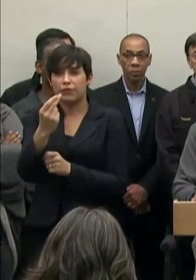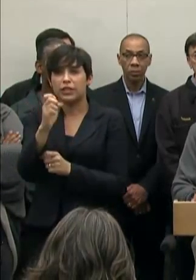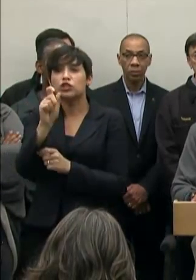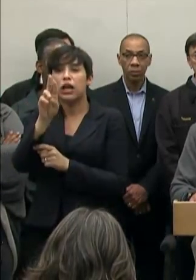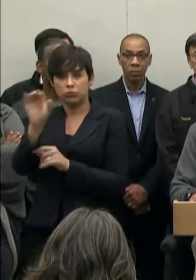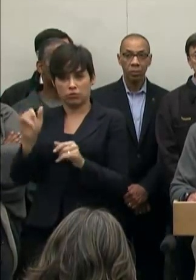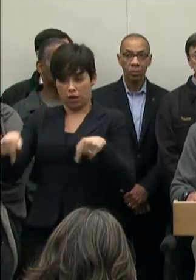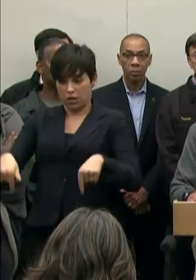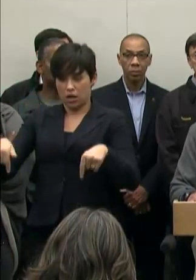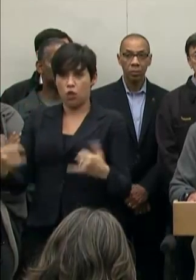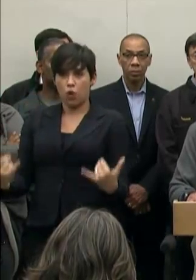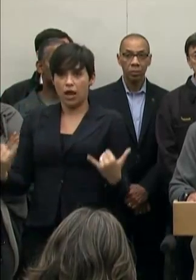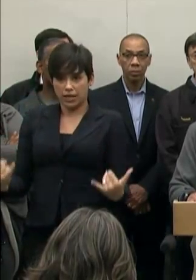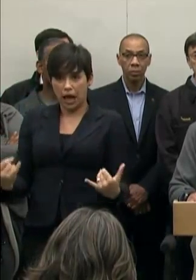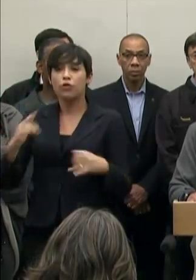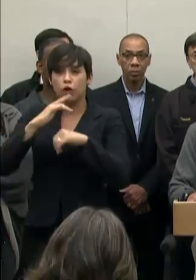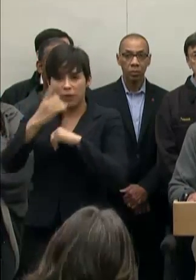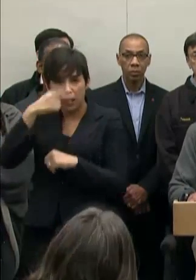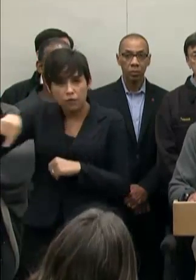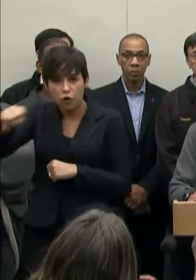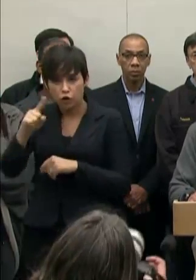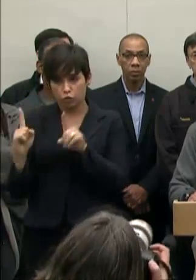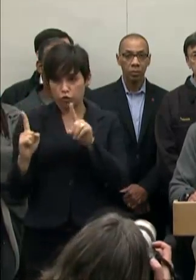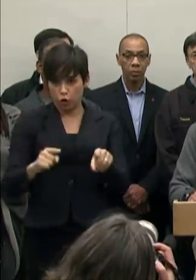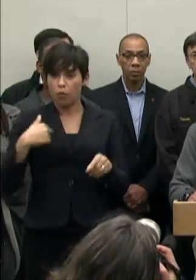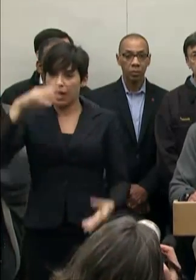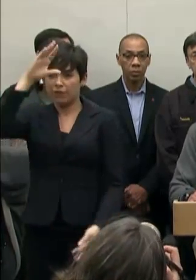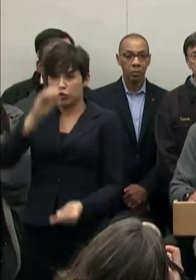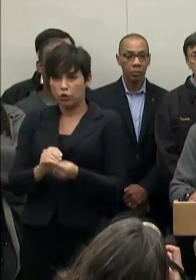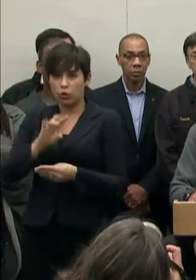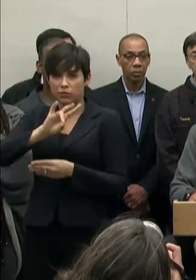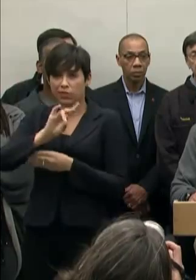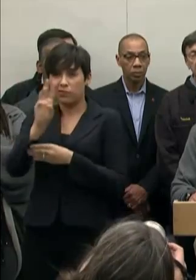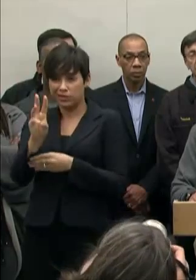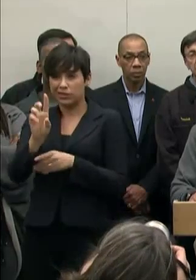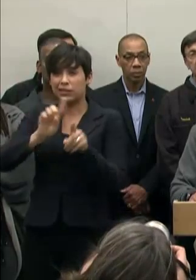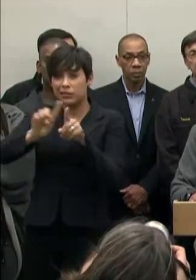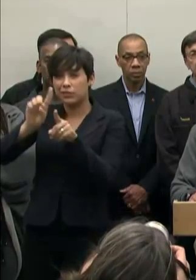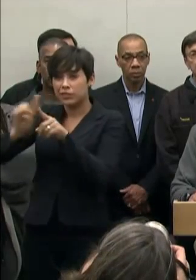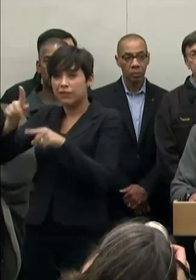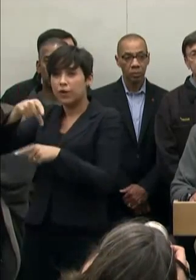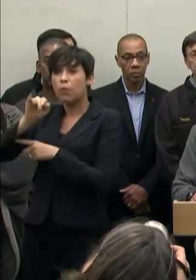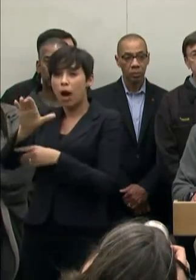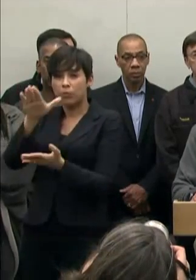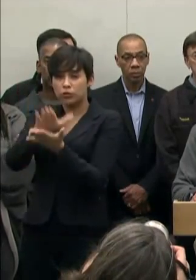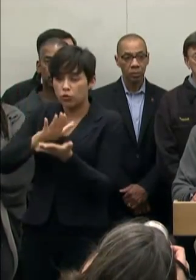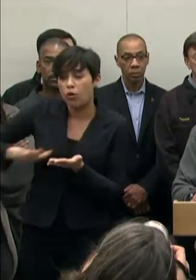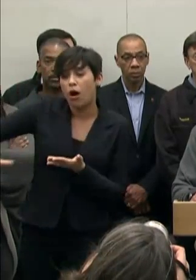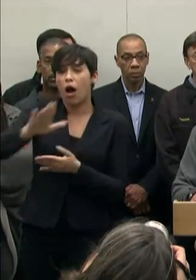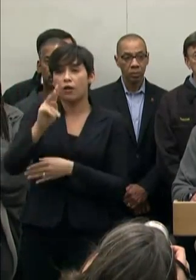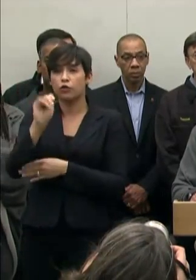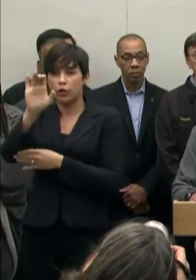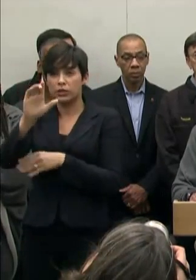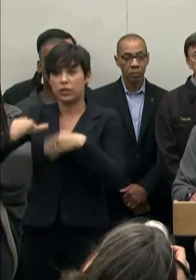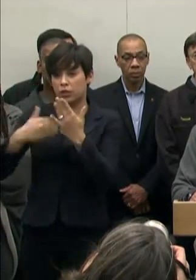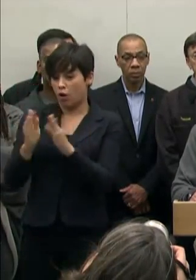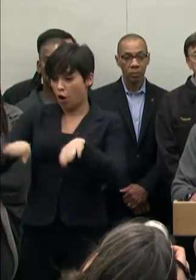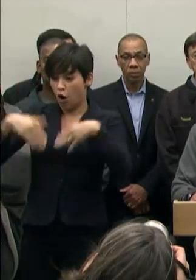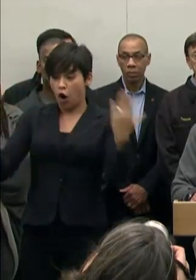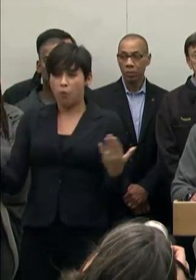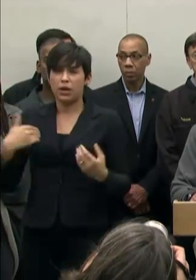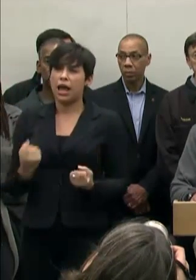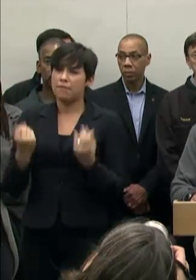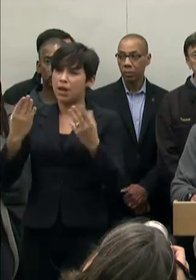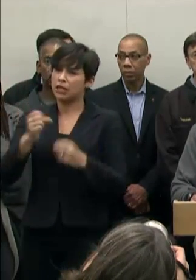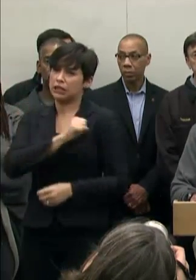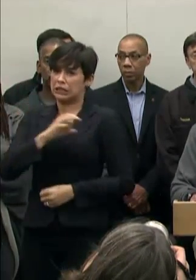are available for your use. There are 76 of them in public schools around the city, and they are open, fully staffed, and fully supplied.